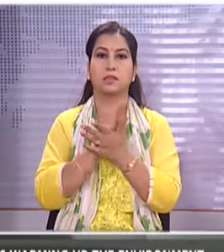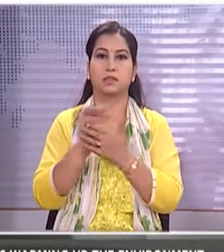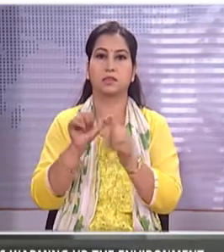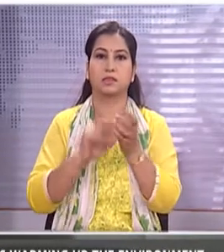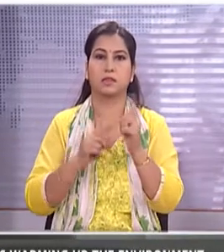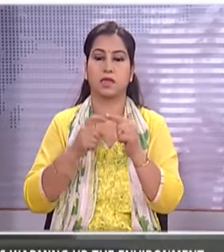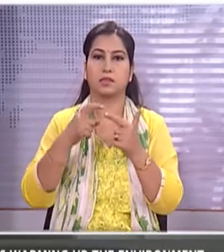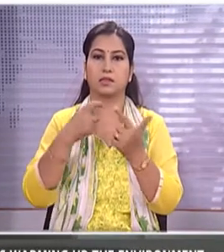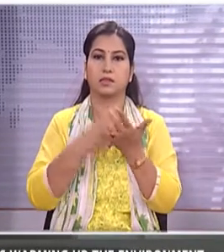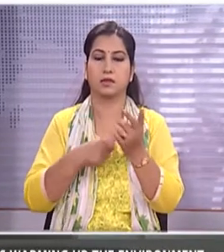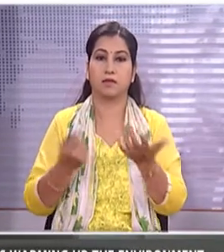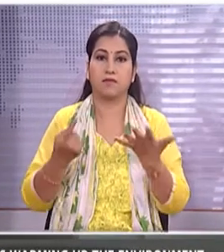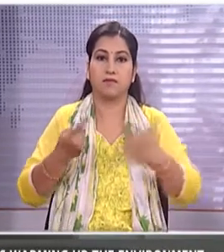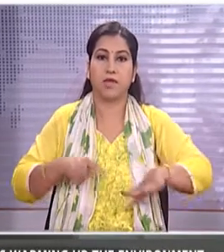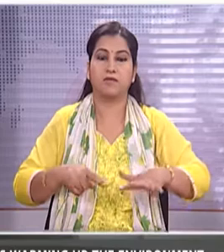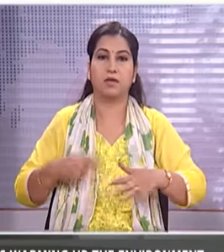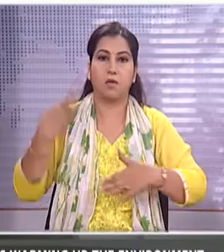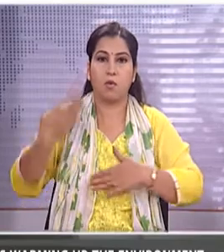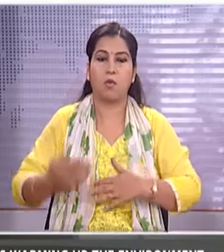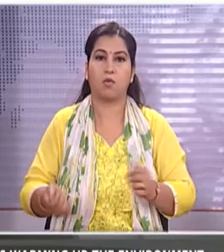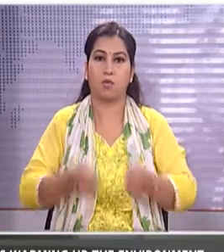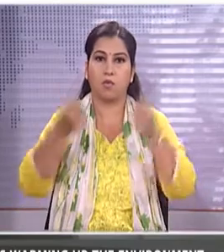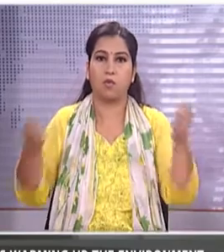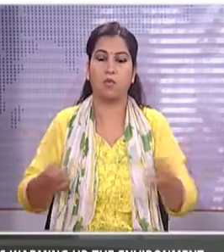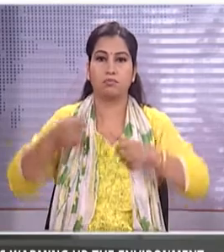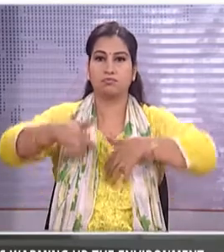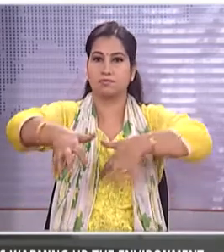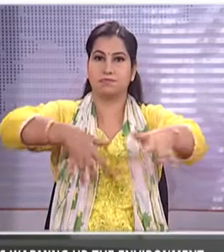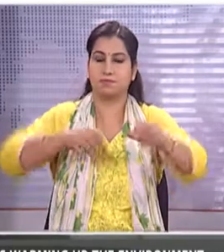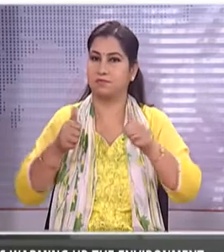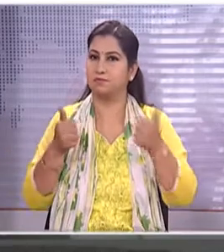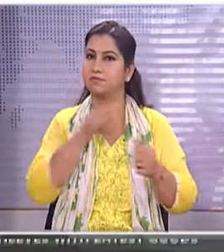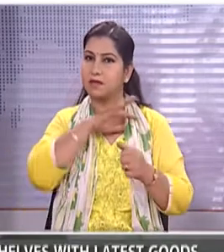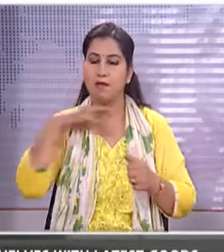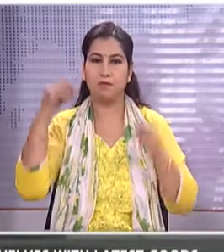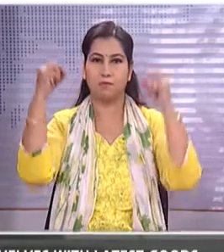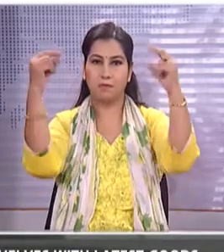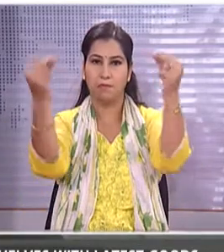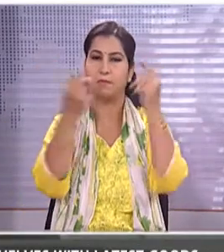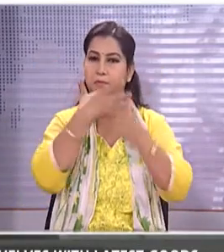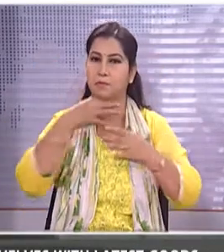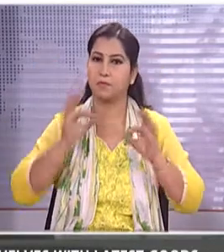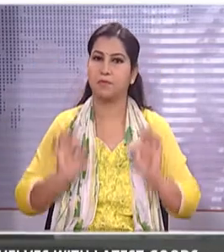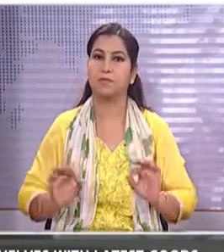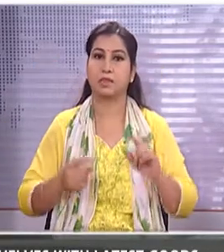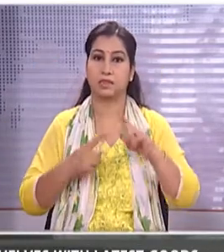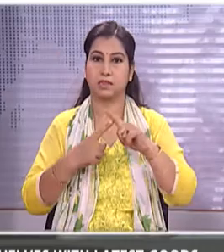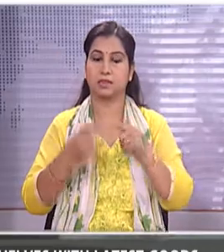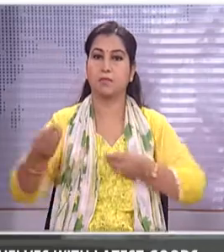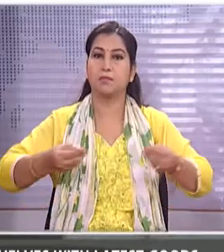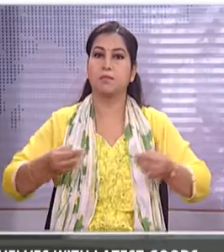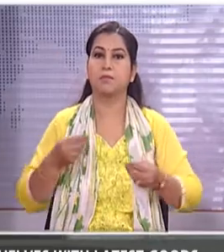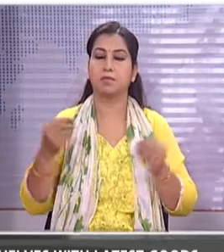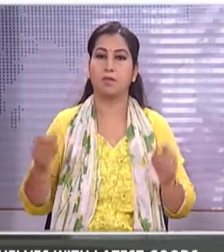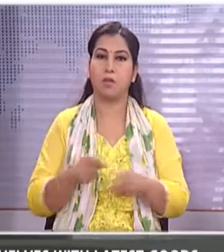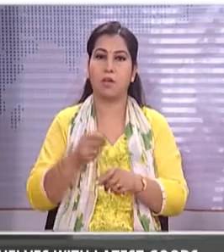first day of the 5-day-long Diwali festival. The city markets are all decked up in multicolored lights and decorations. Traders have filled their shelves with